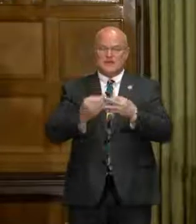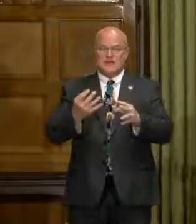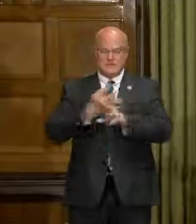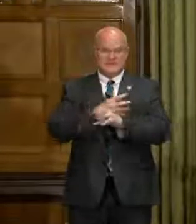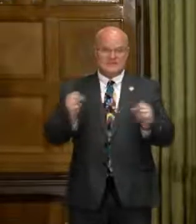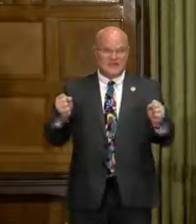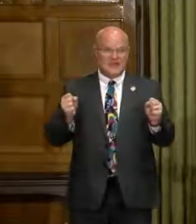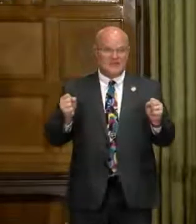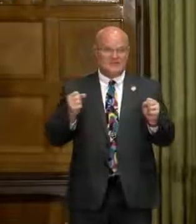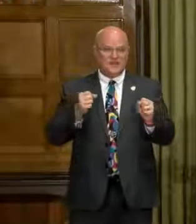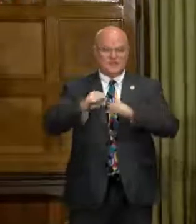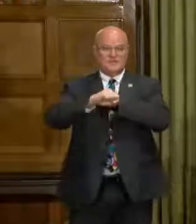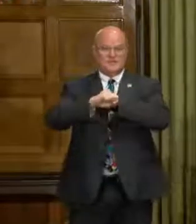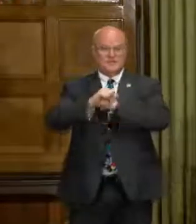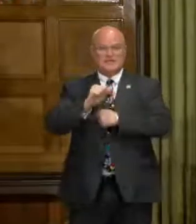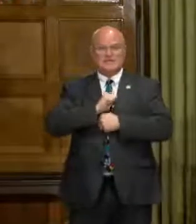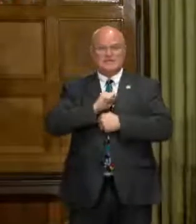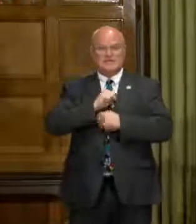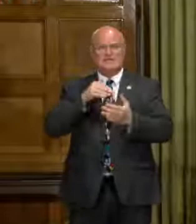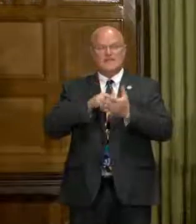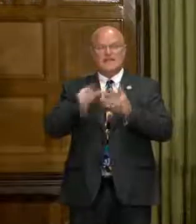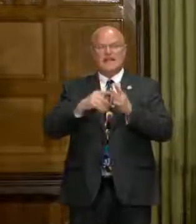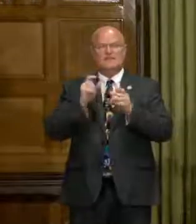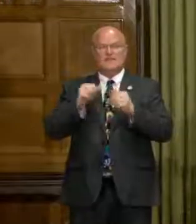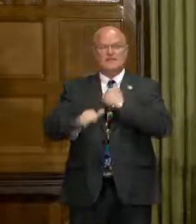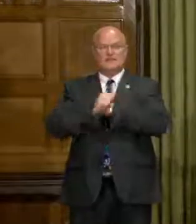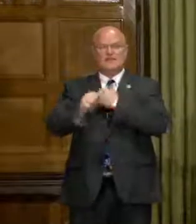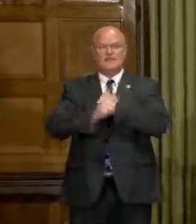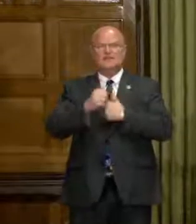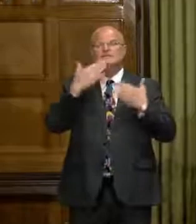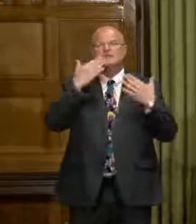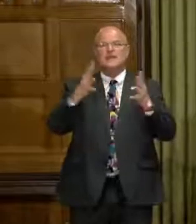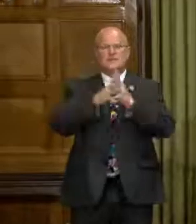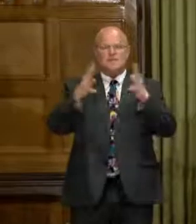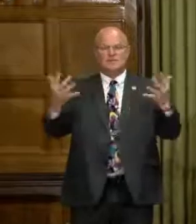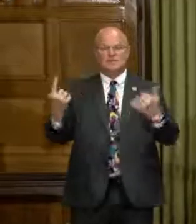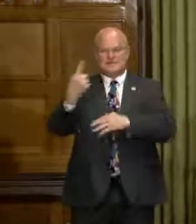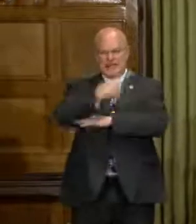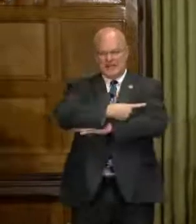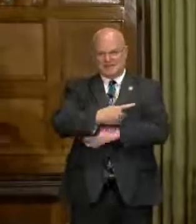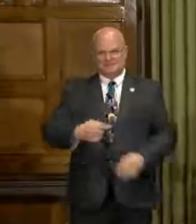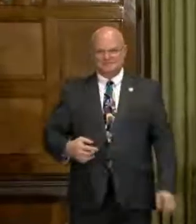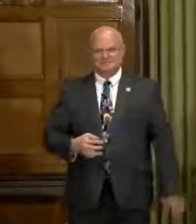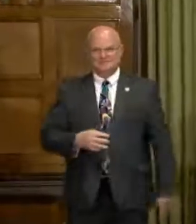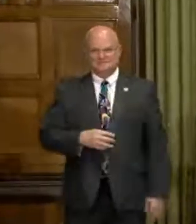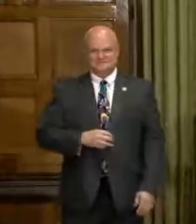safe, and to protect ourselves against that kind of a threat. Thank you all very much today.